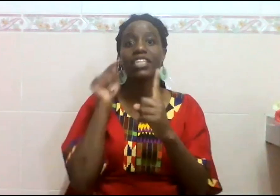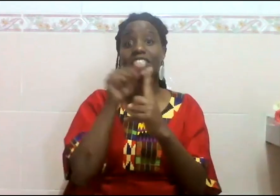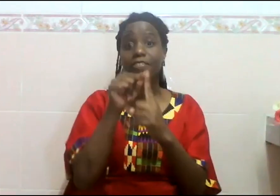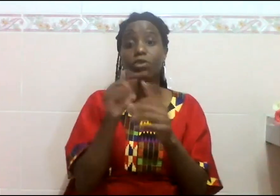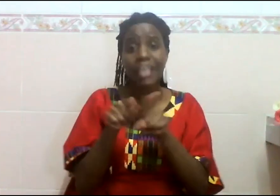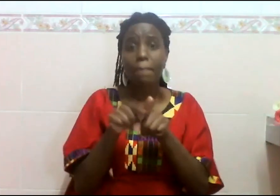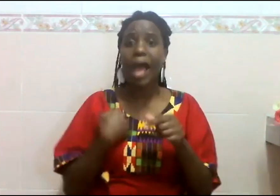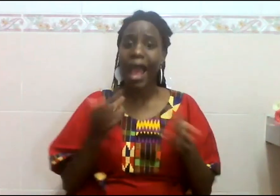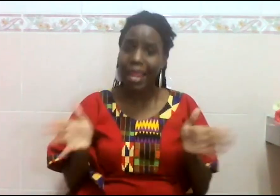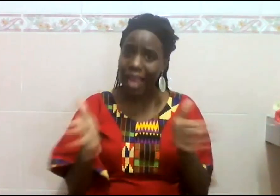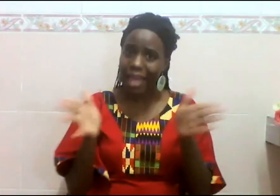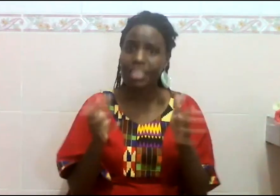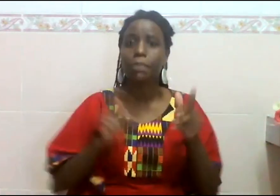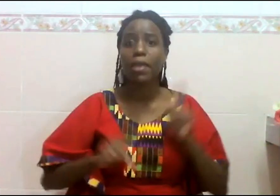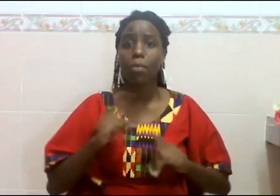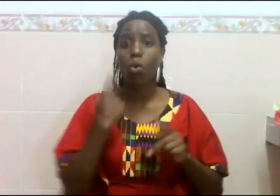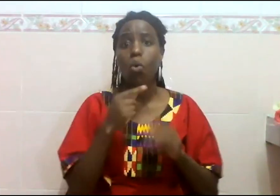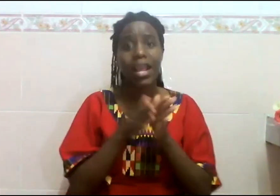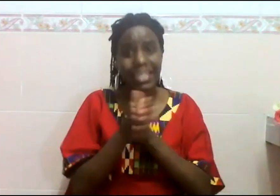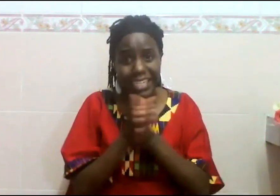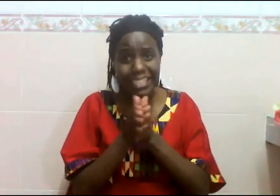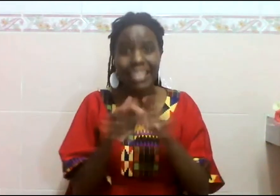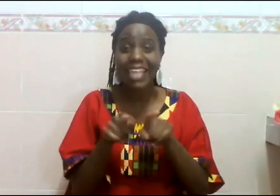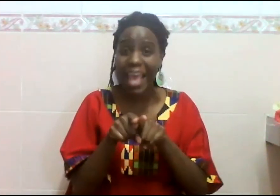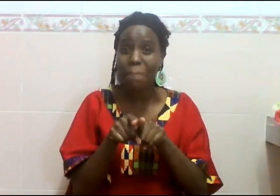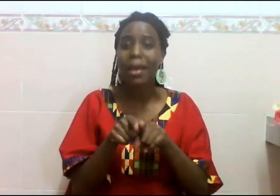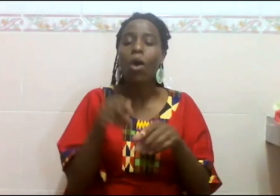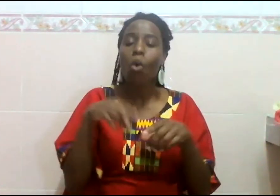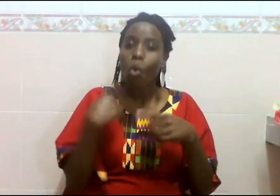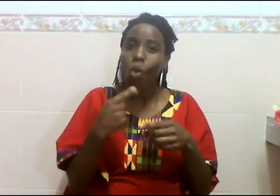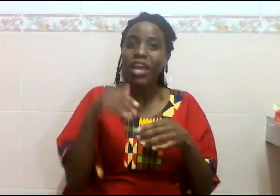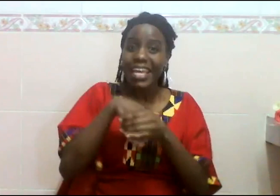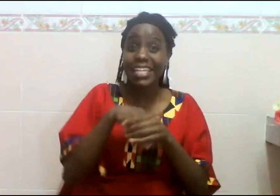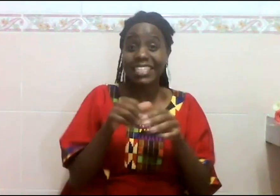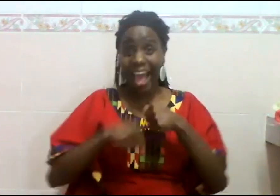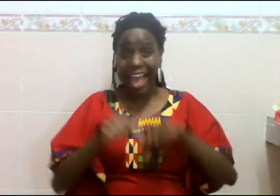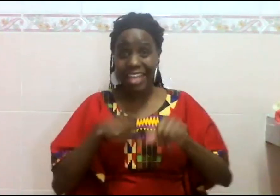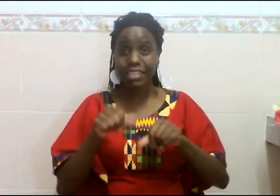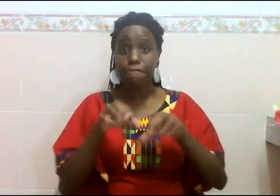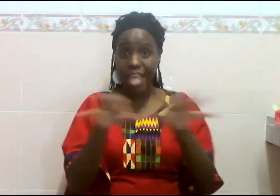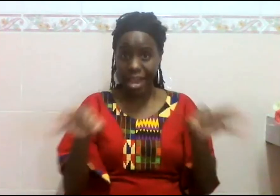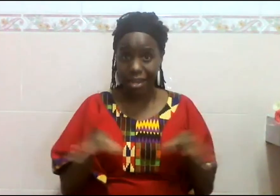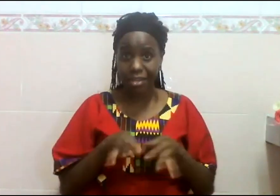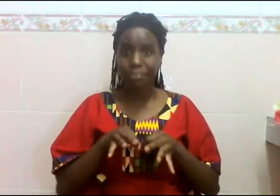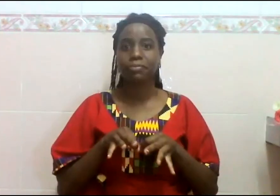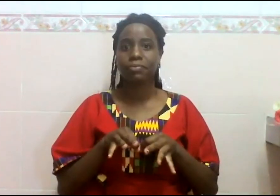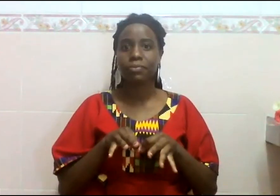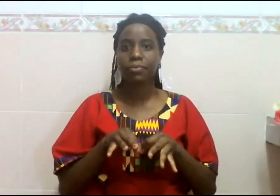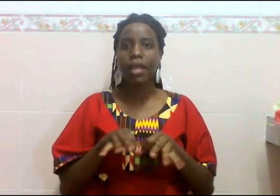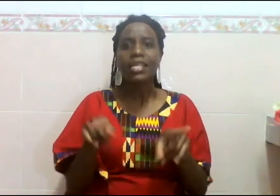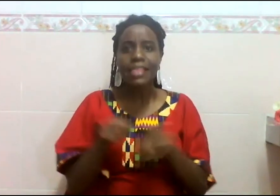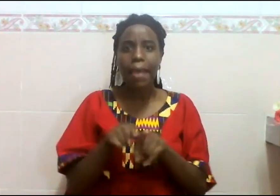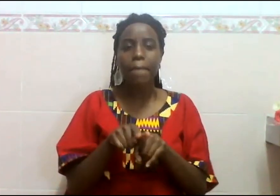who are interested, who are in the sciences or interested in being in the sciences, that even when you're in that